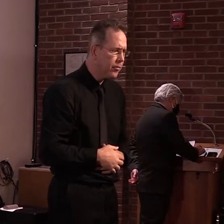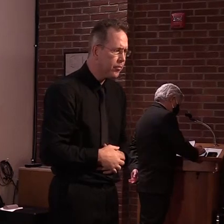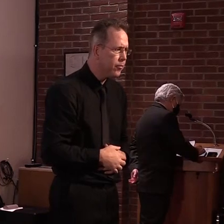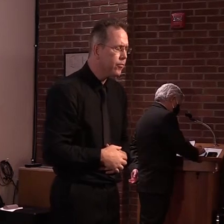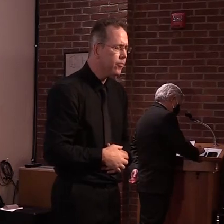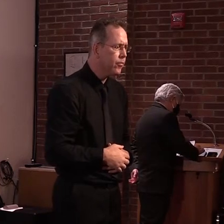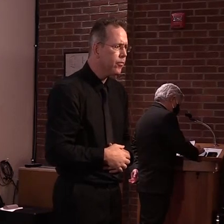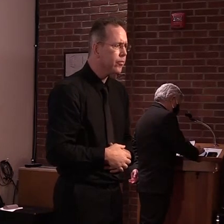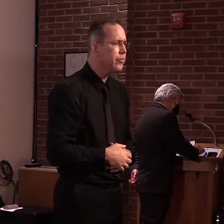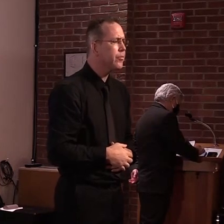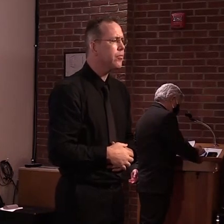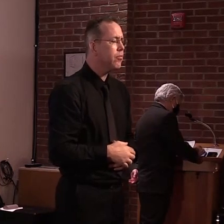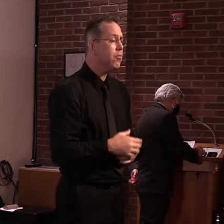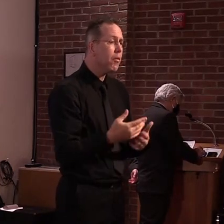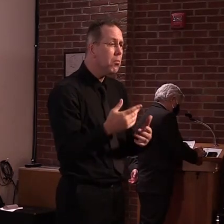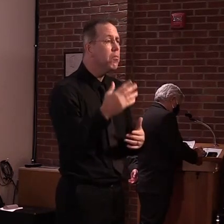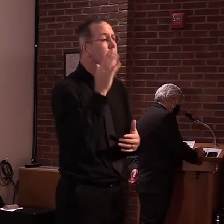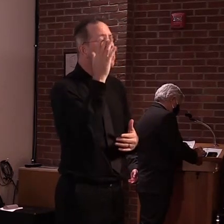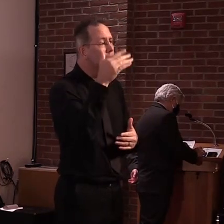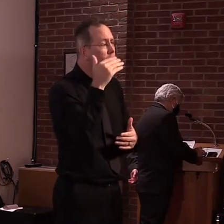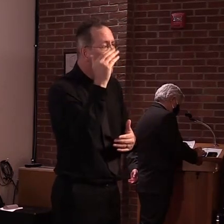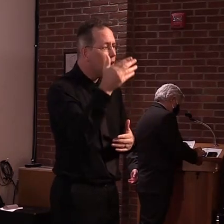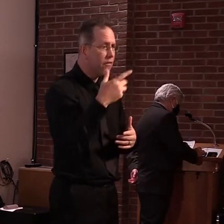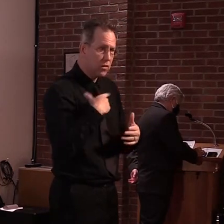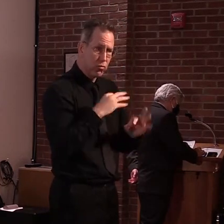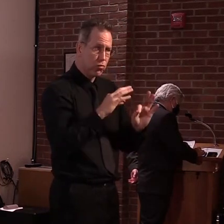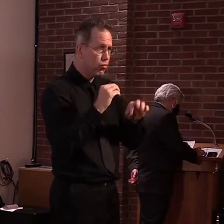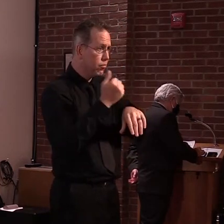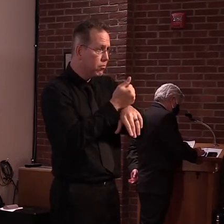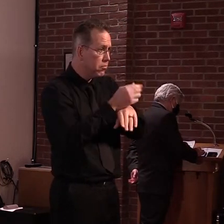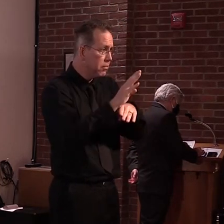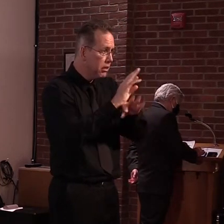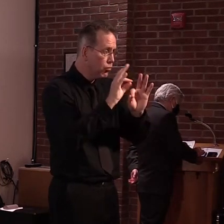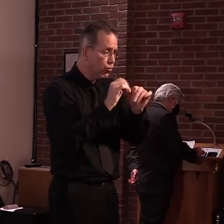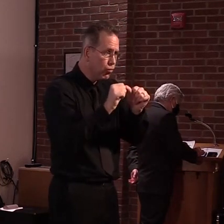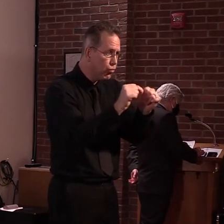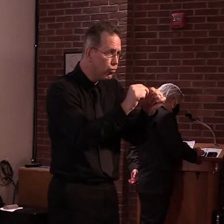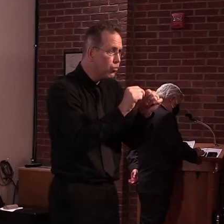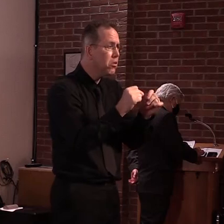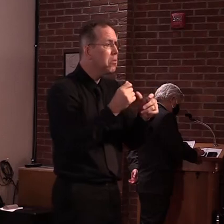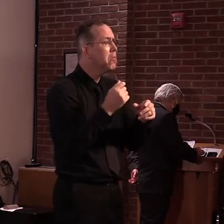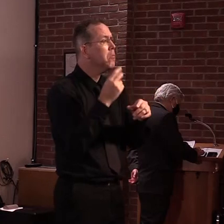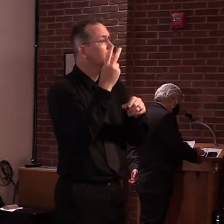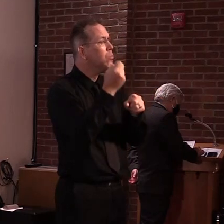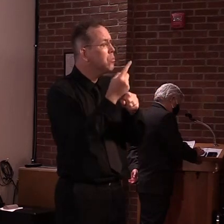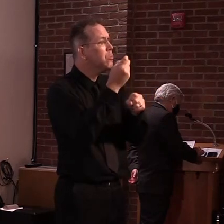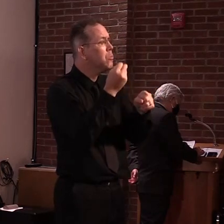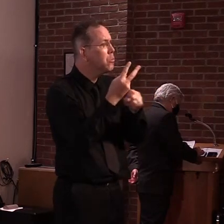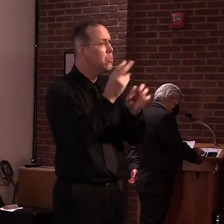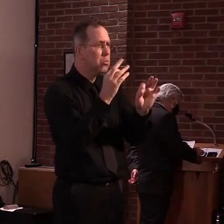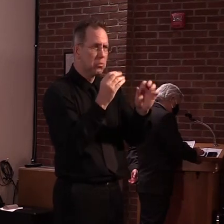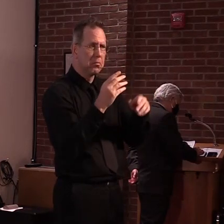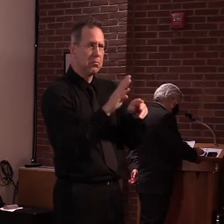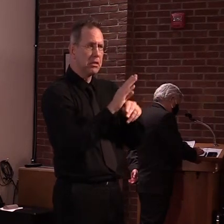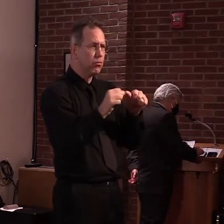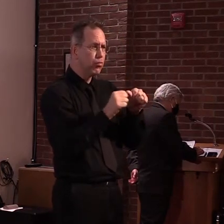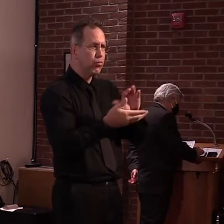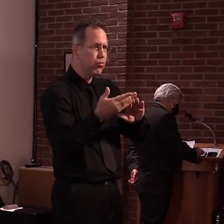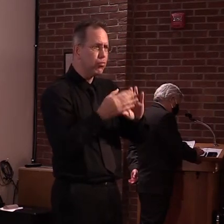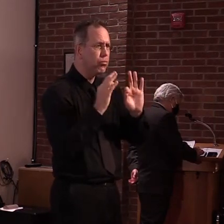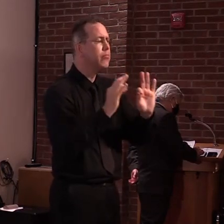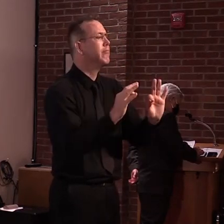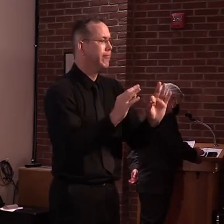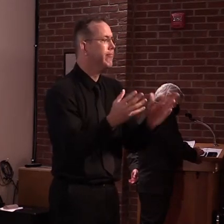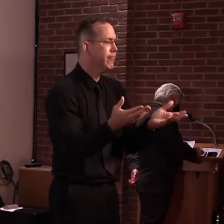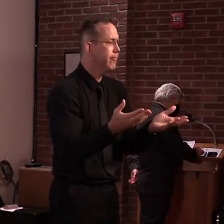then have our economy back to normal in another year or so. And I'm also wondering, with a lot of these CARES Act